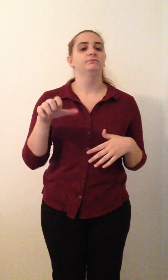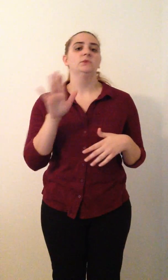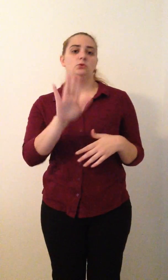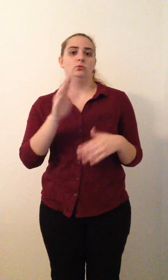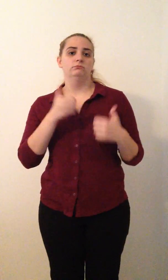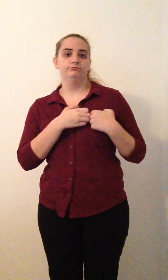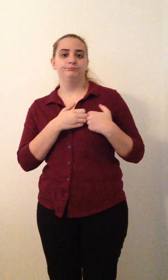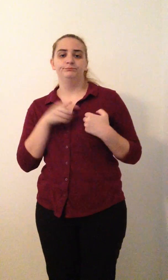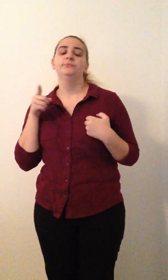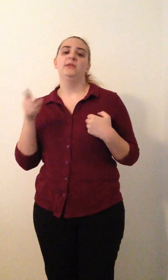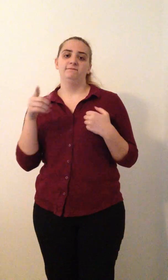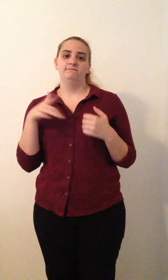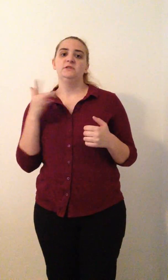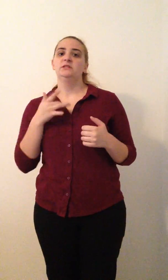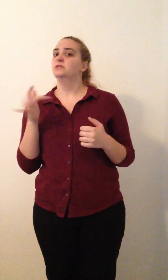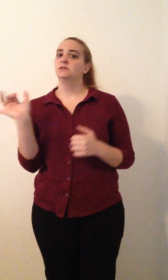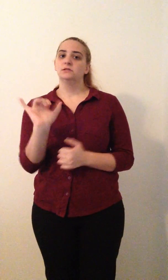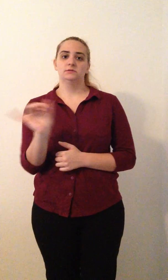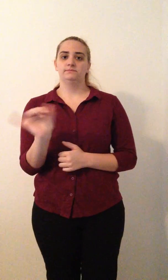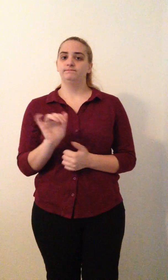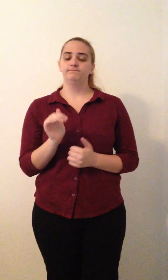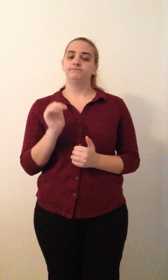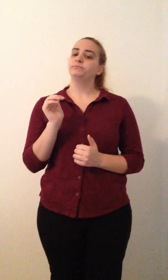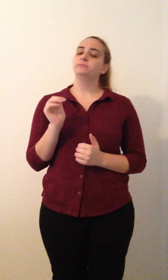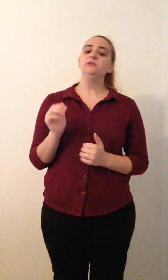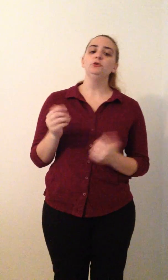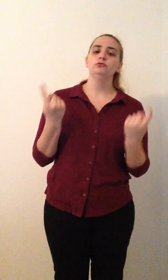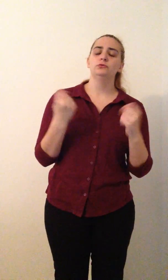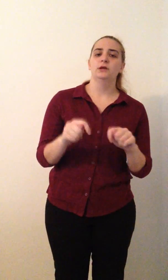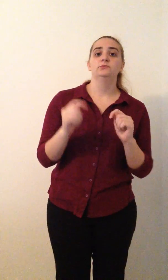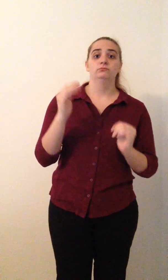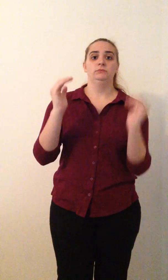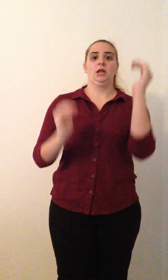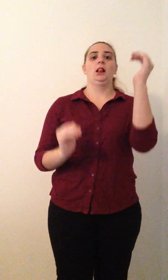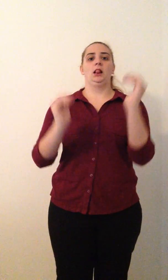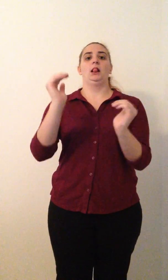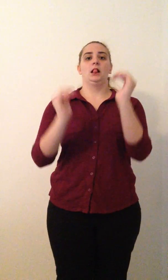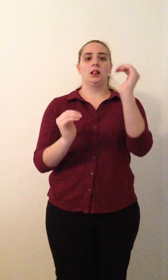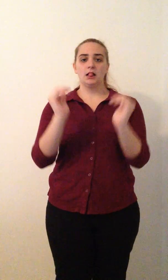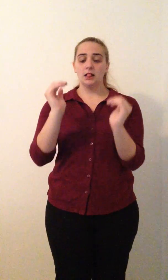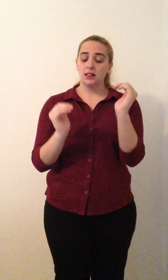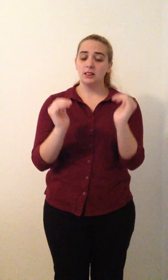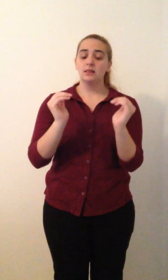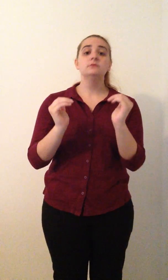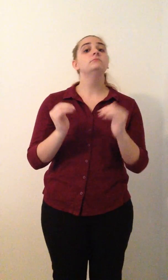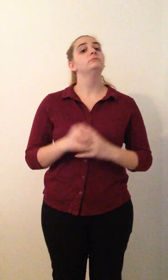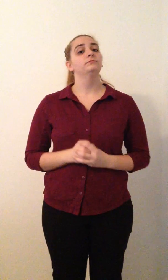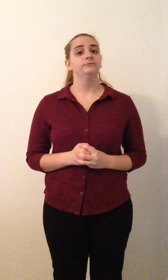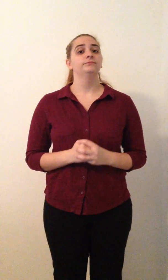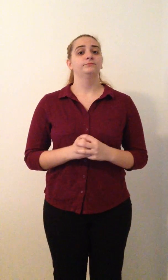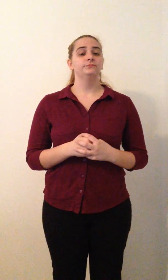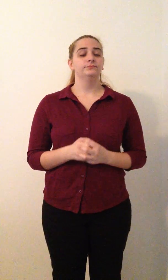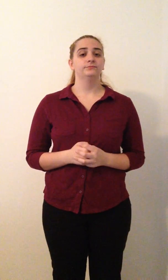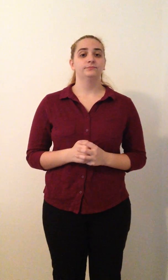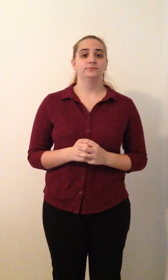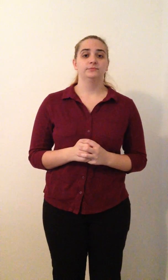it's going to go back and forth, and it's like a juggling act, and you're constantly trying to balance it for both of you.